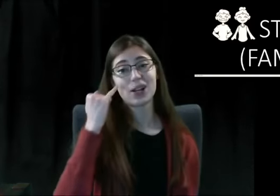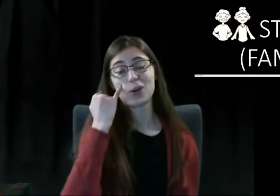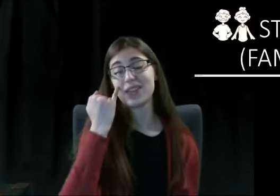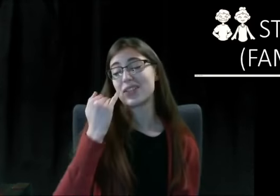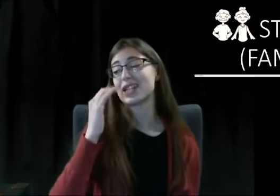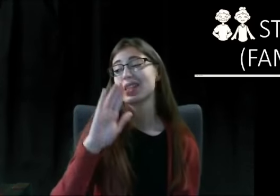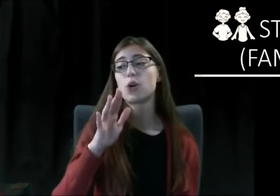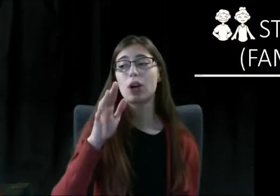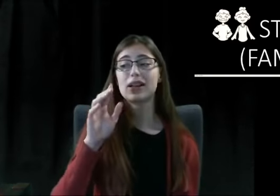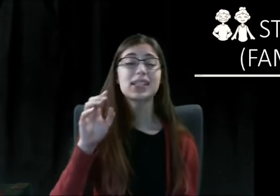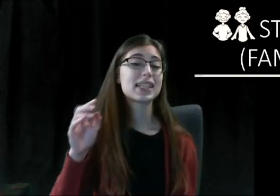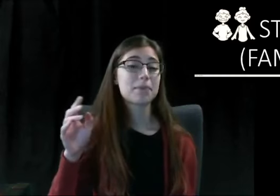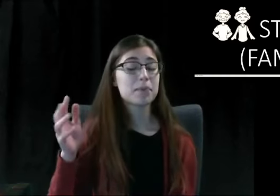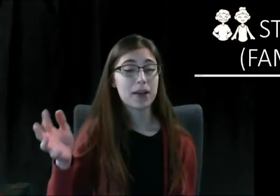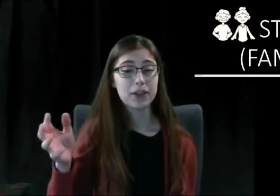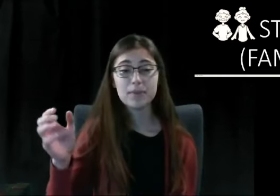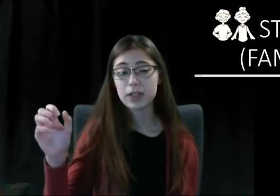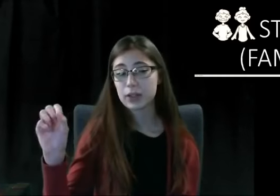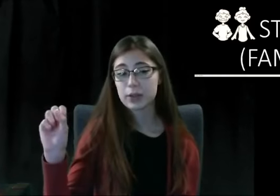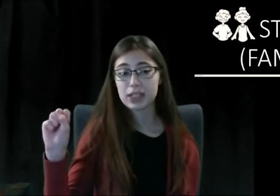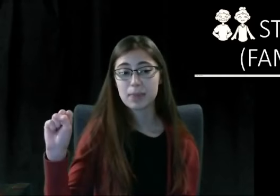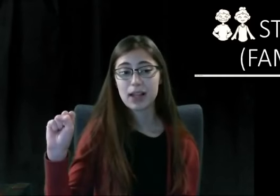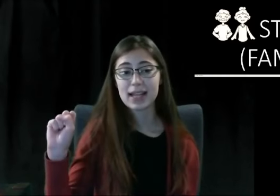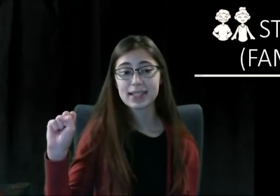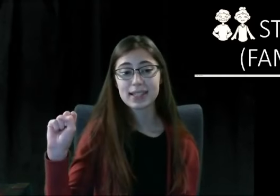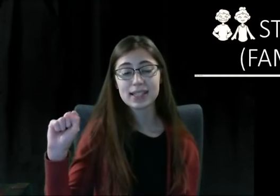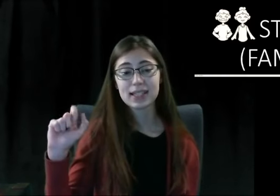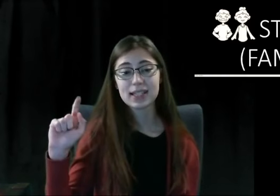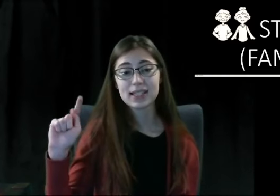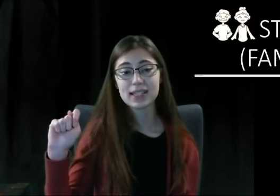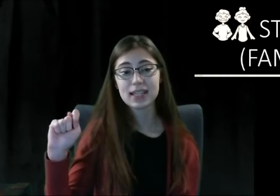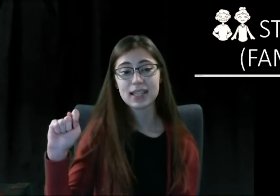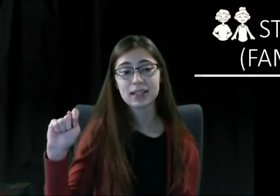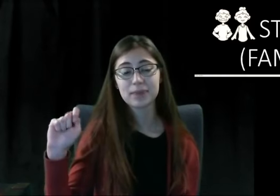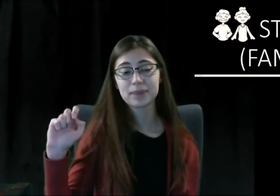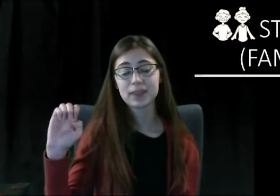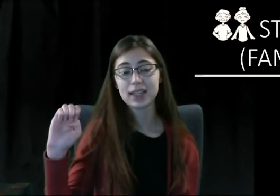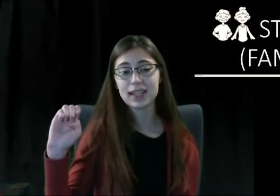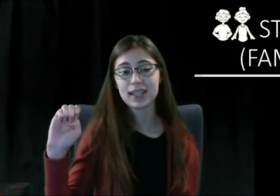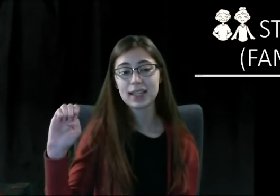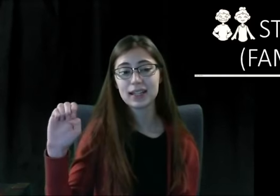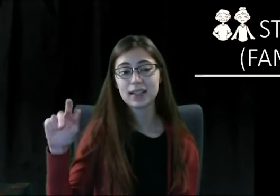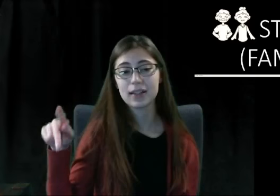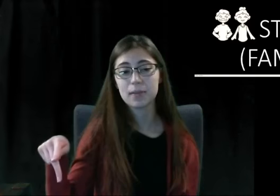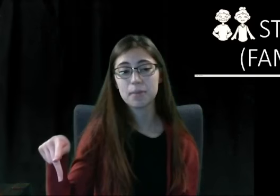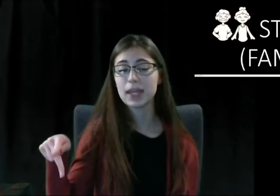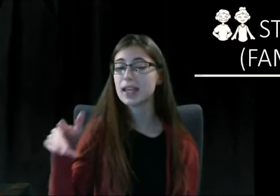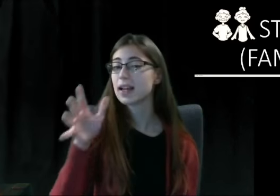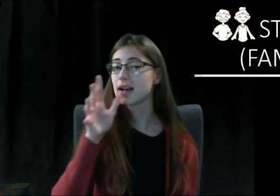if it is your stepmother, you're going to spell S T E P,